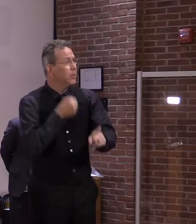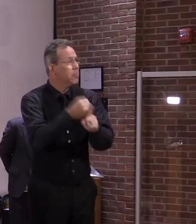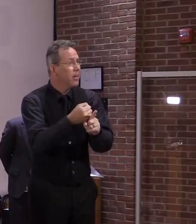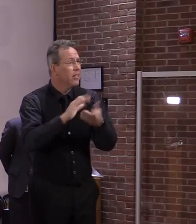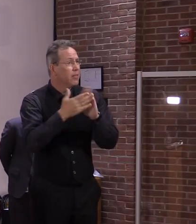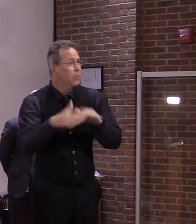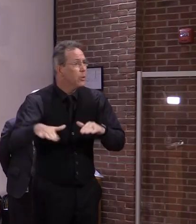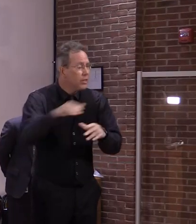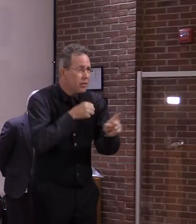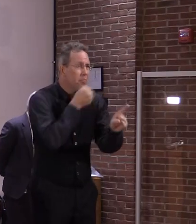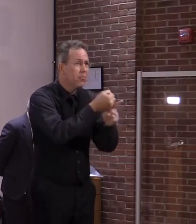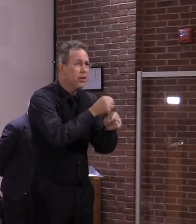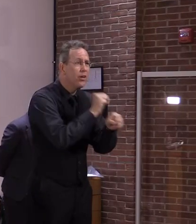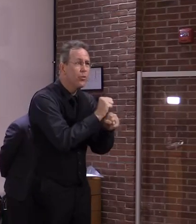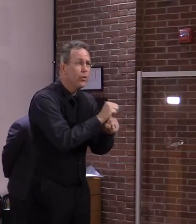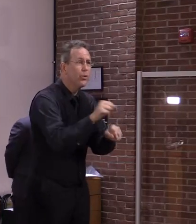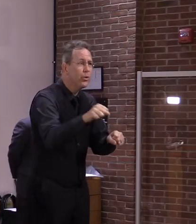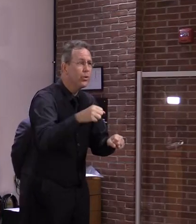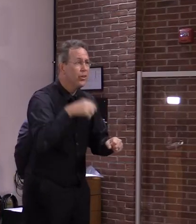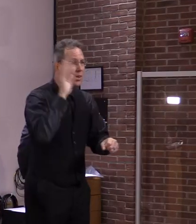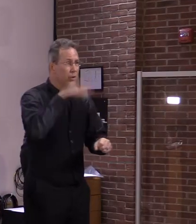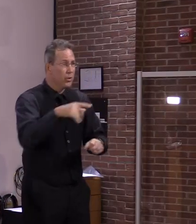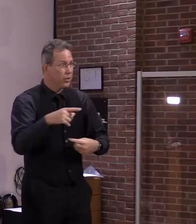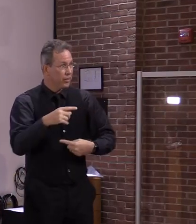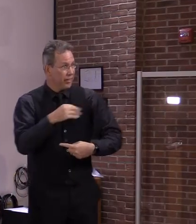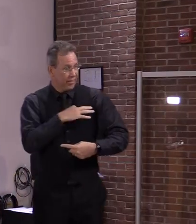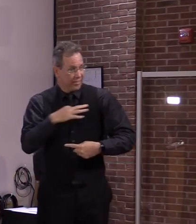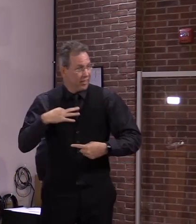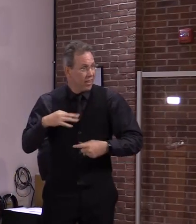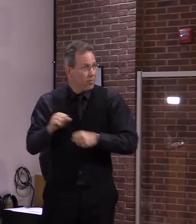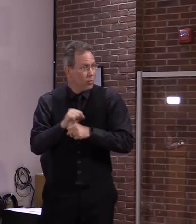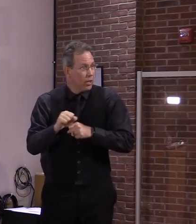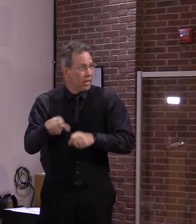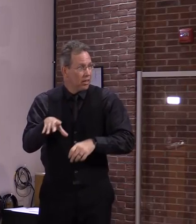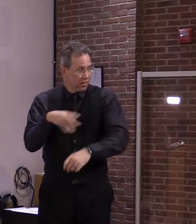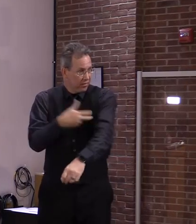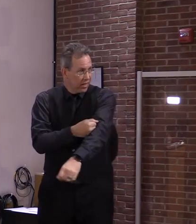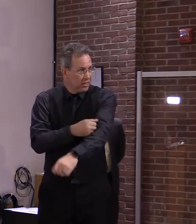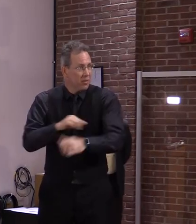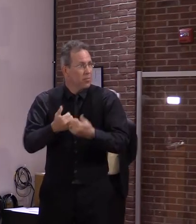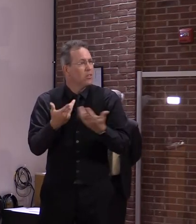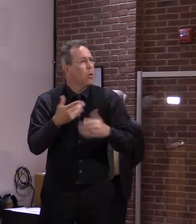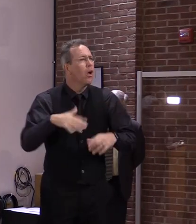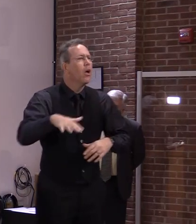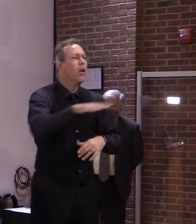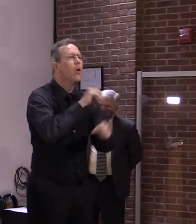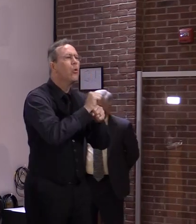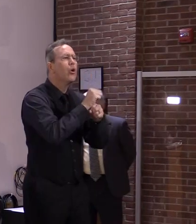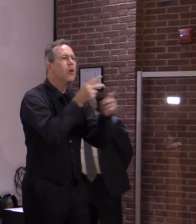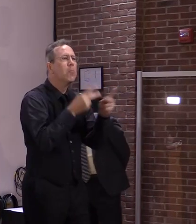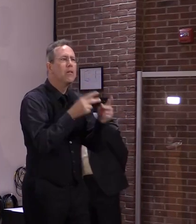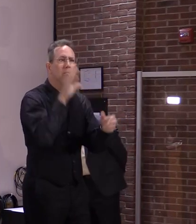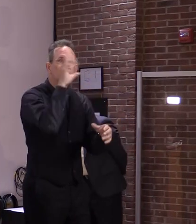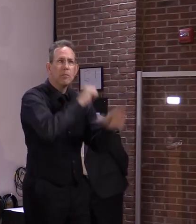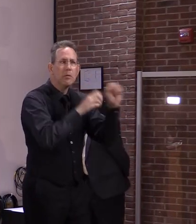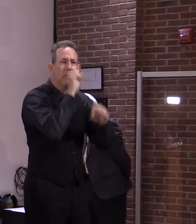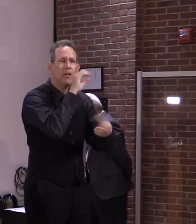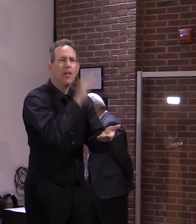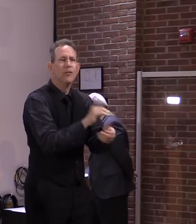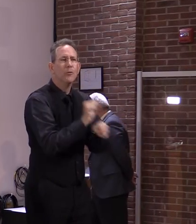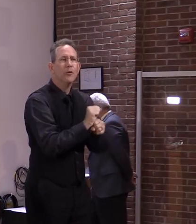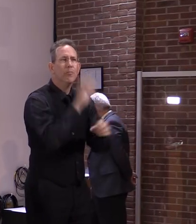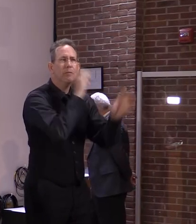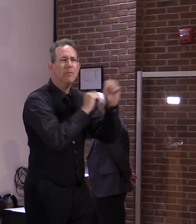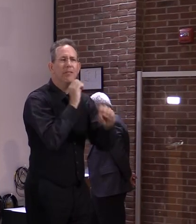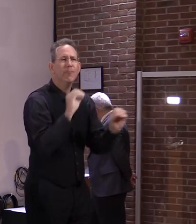a vaccinated staff means, number one, less absenteeism, which is, of course, favorable for them. And number